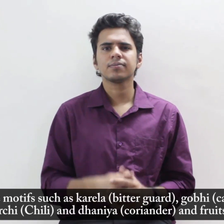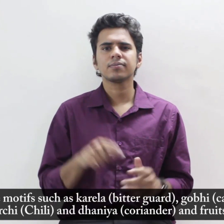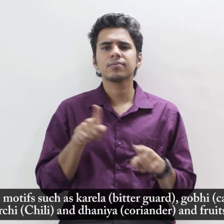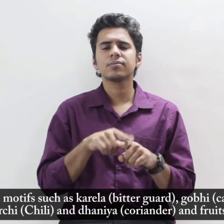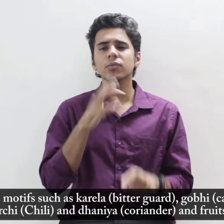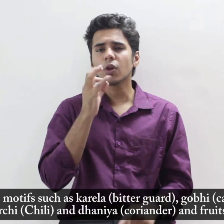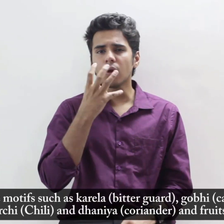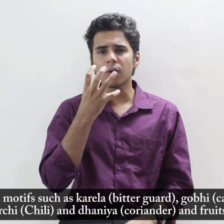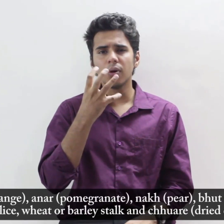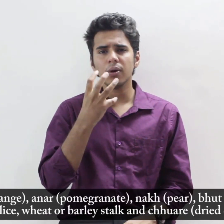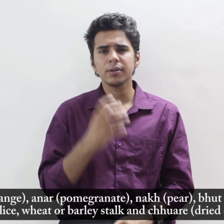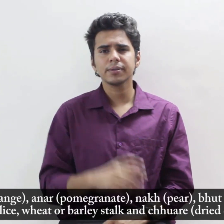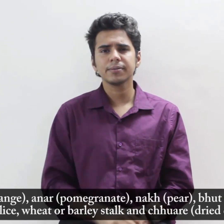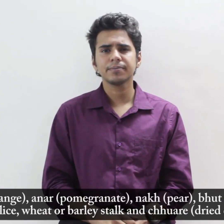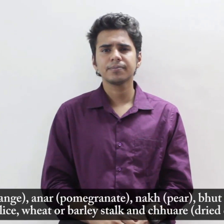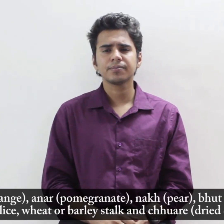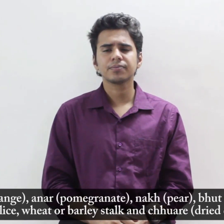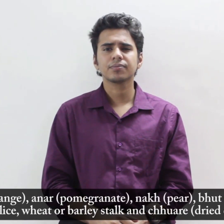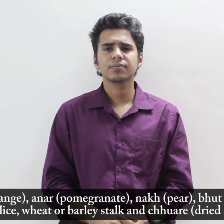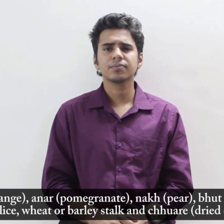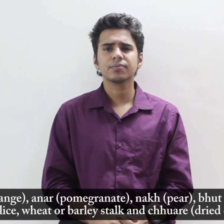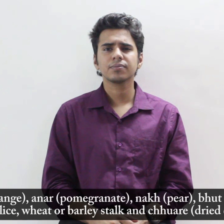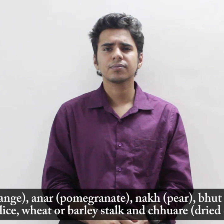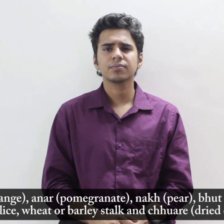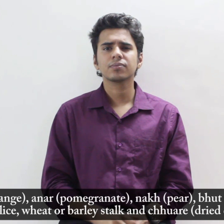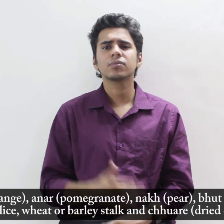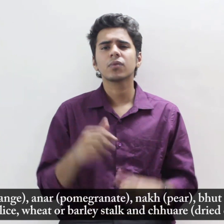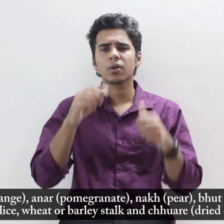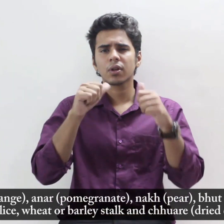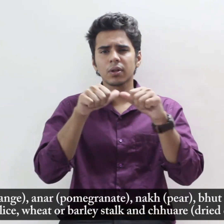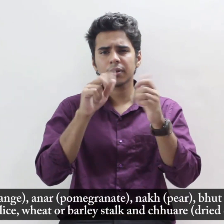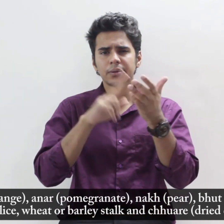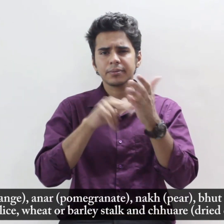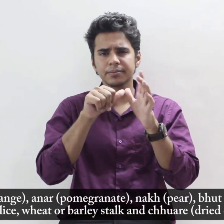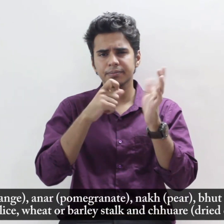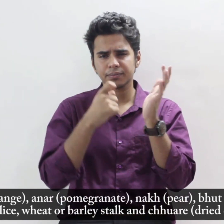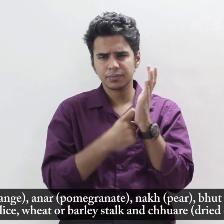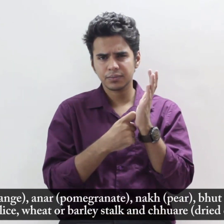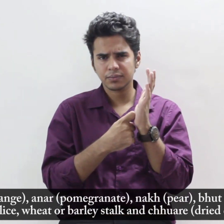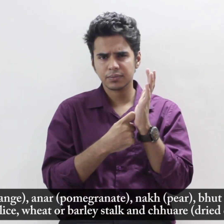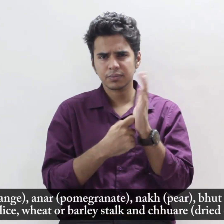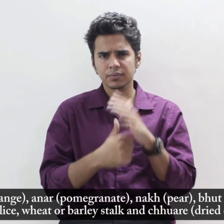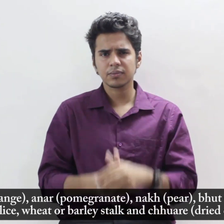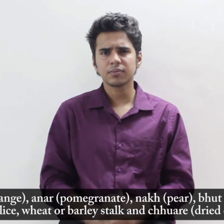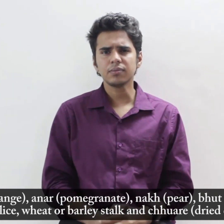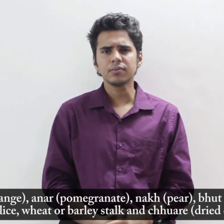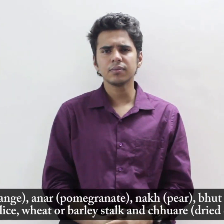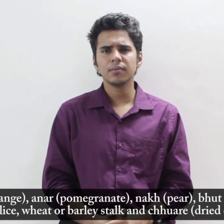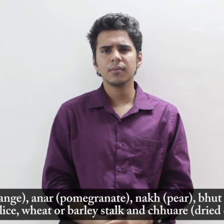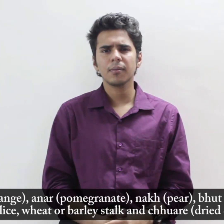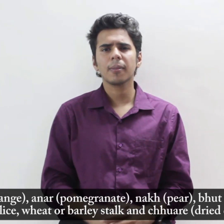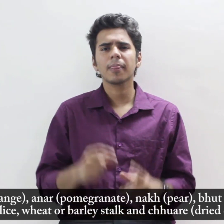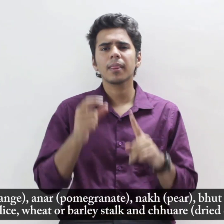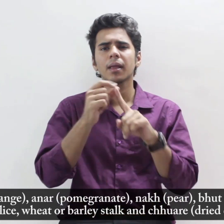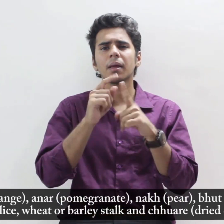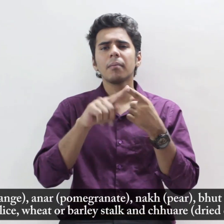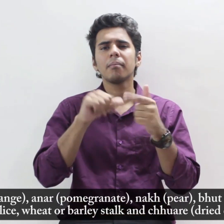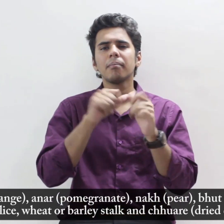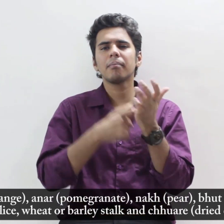dhania, coriander, and fruits like santara orange, anar pomegranate, nut pear, both